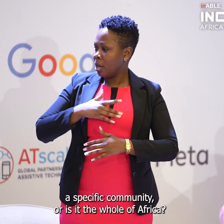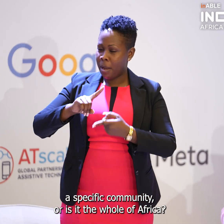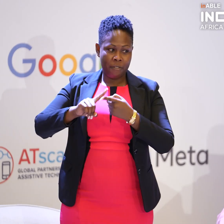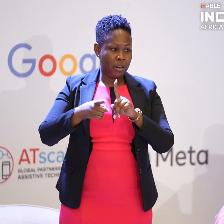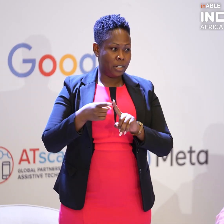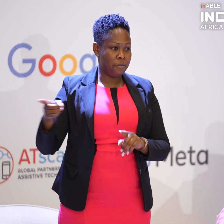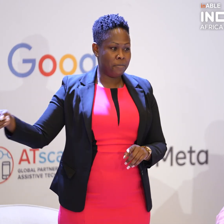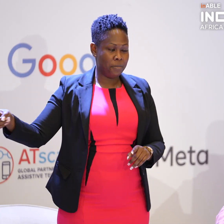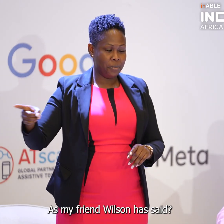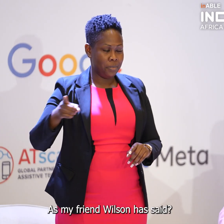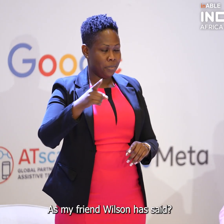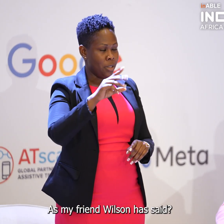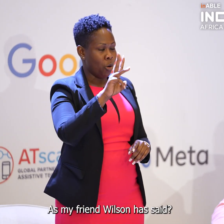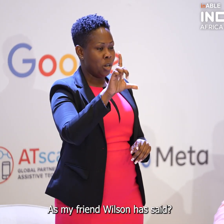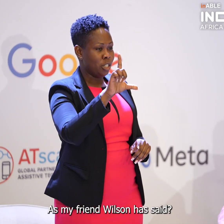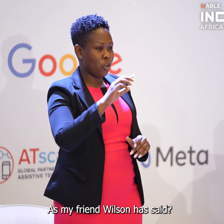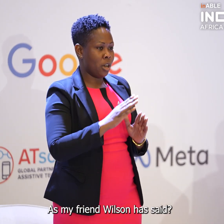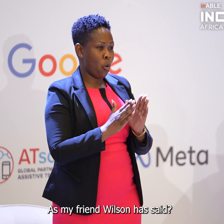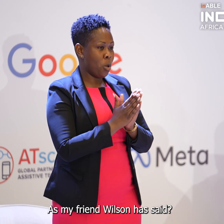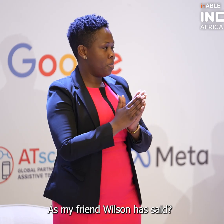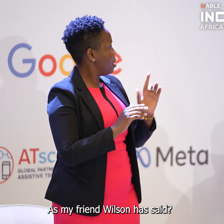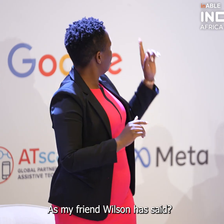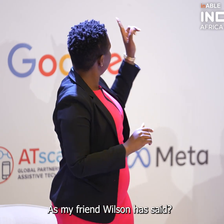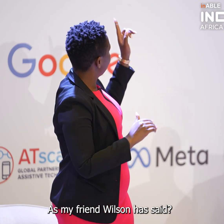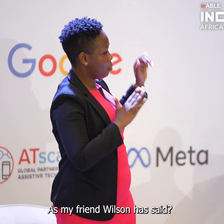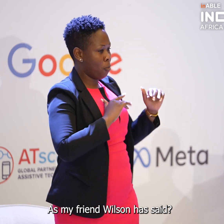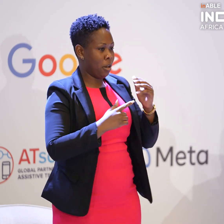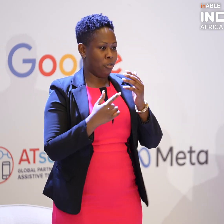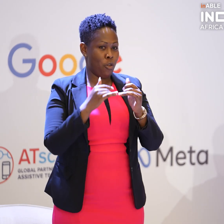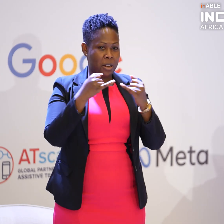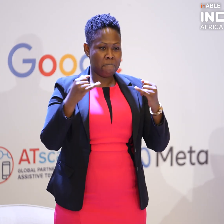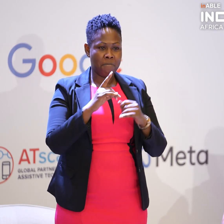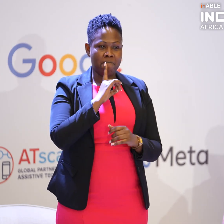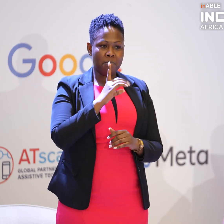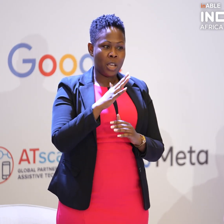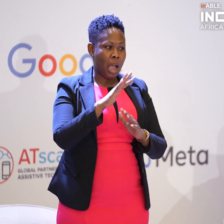of Africa? As my friend Wilson has said,